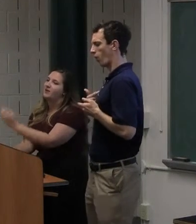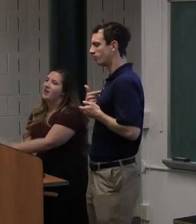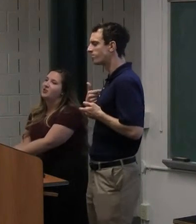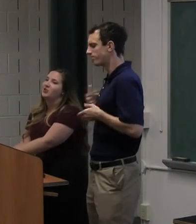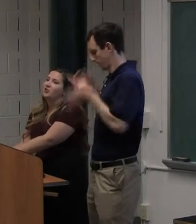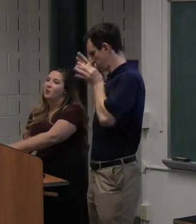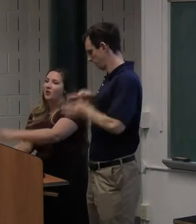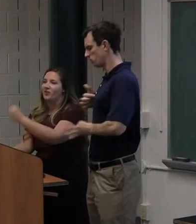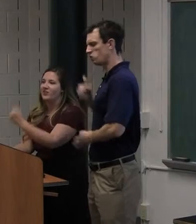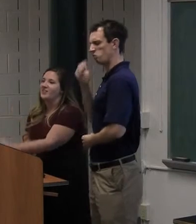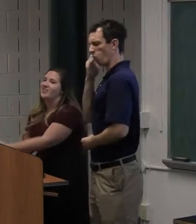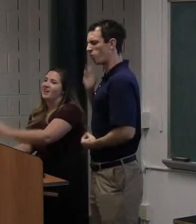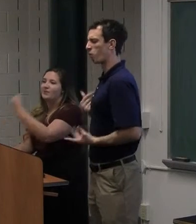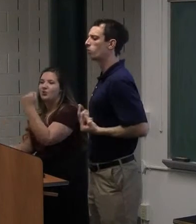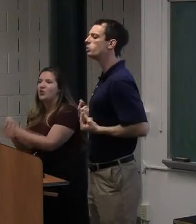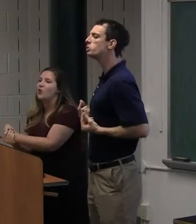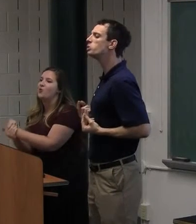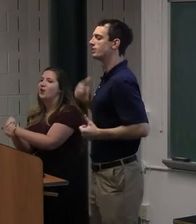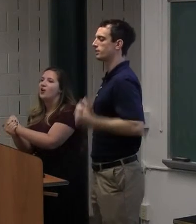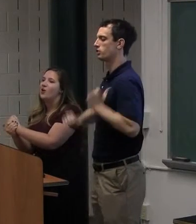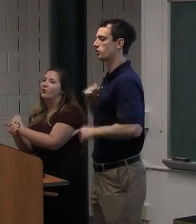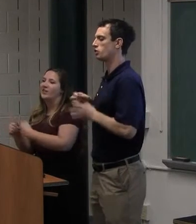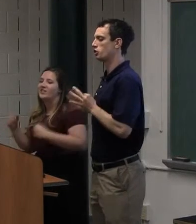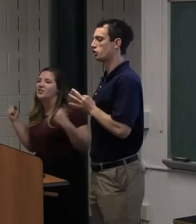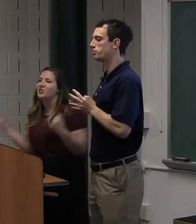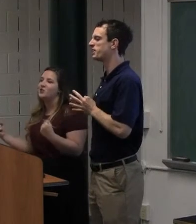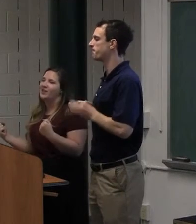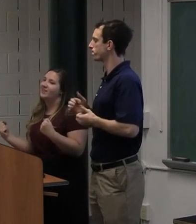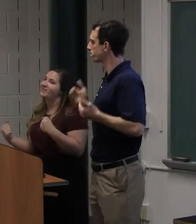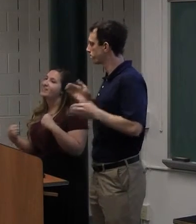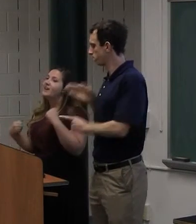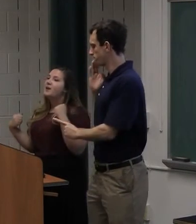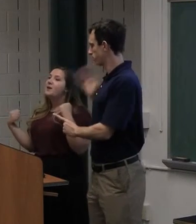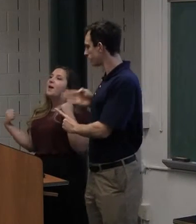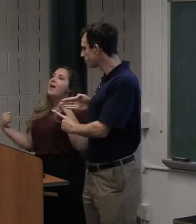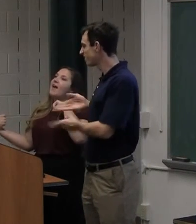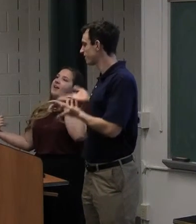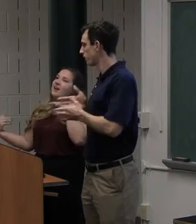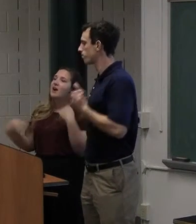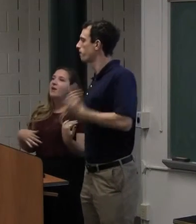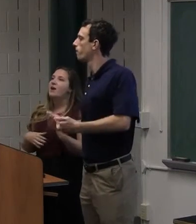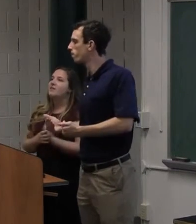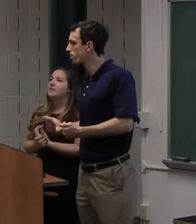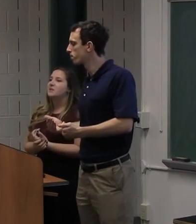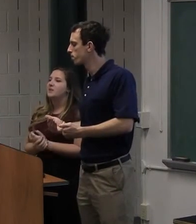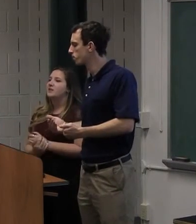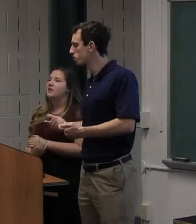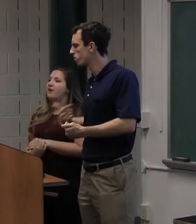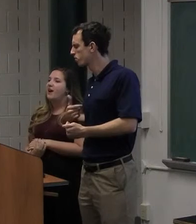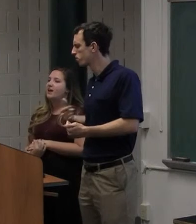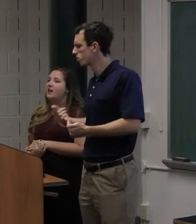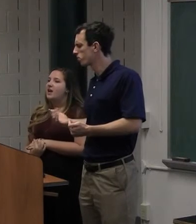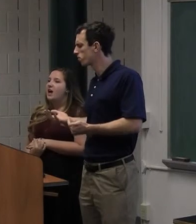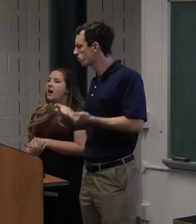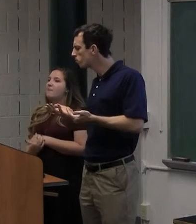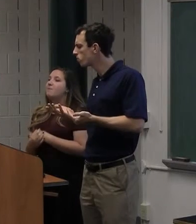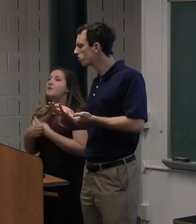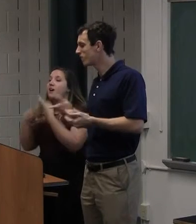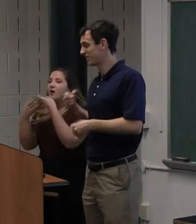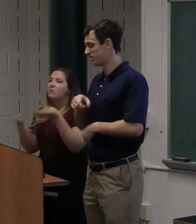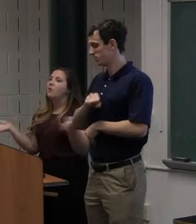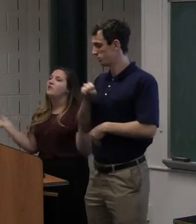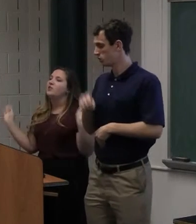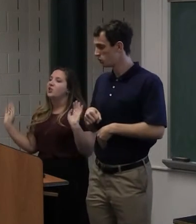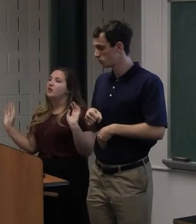I wanted to be a theatrical interpreter, and this is it, and I'm so gung-ho, let's do this. And now, having the experiences I've had,